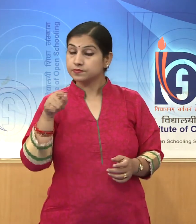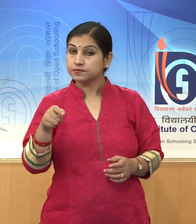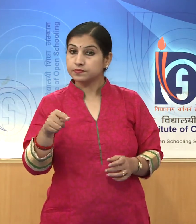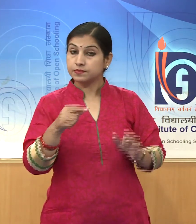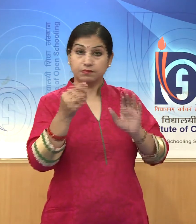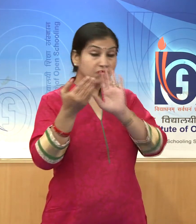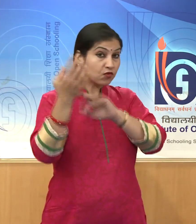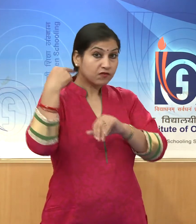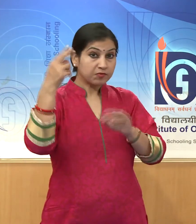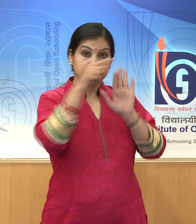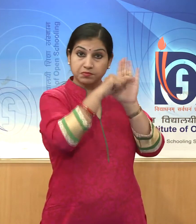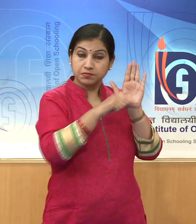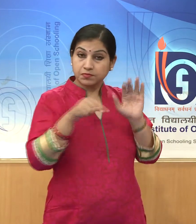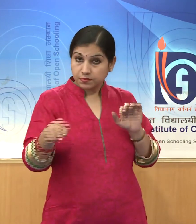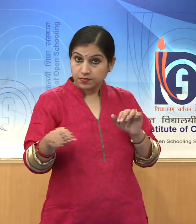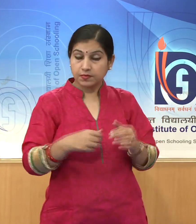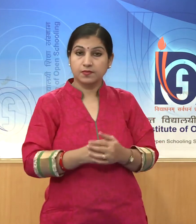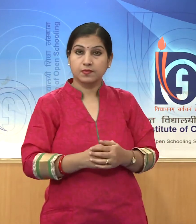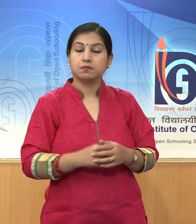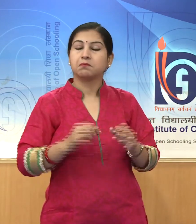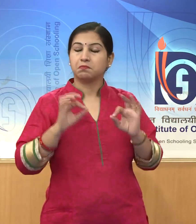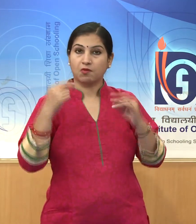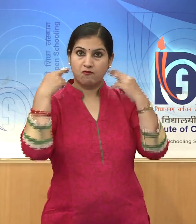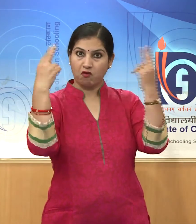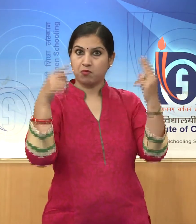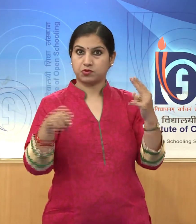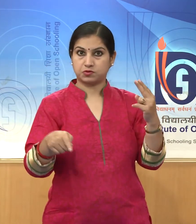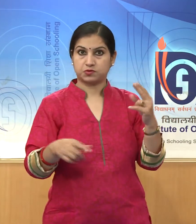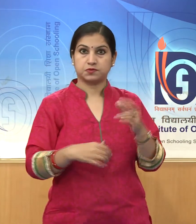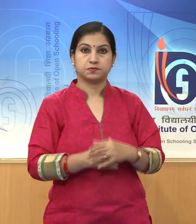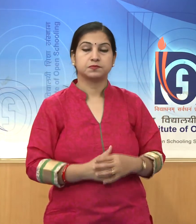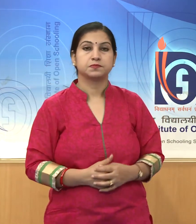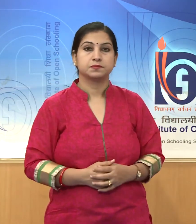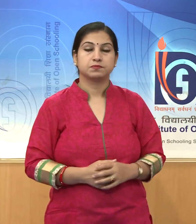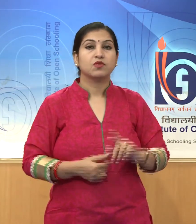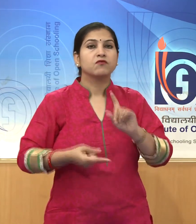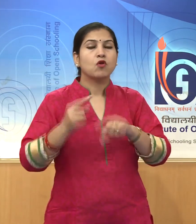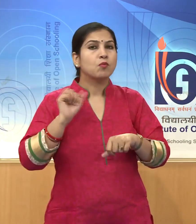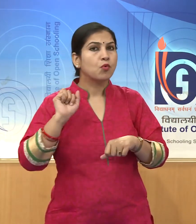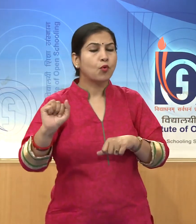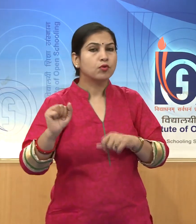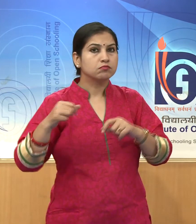The enlisted painting is a very famous one from his